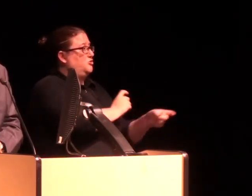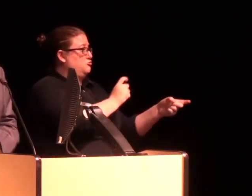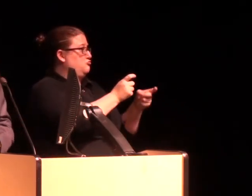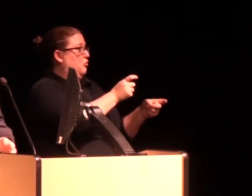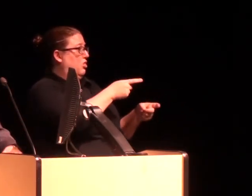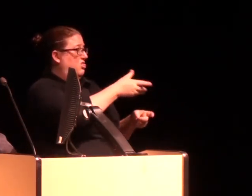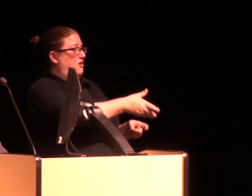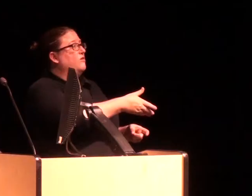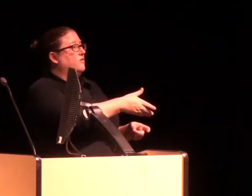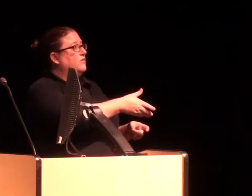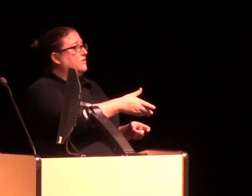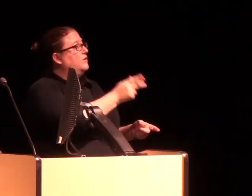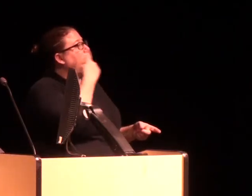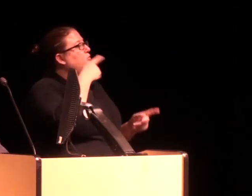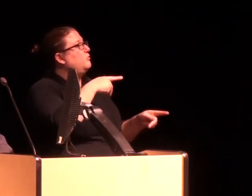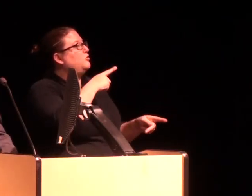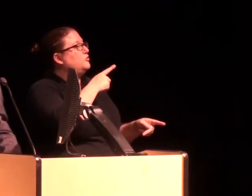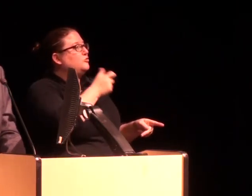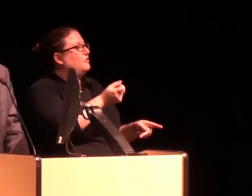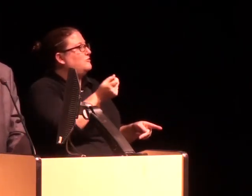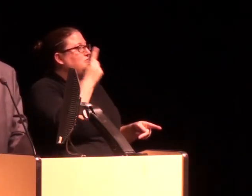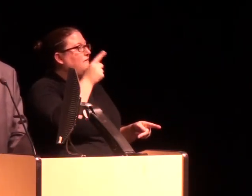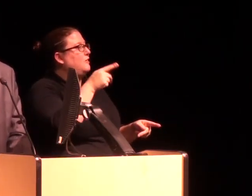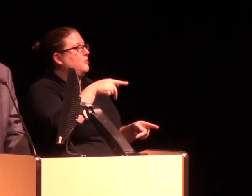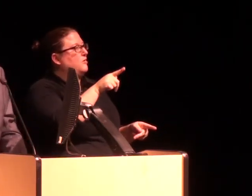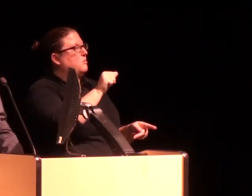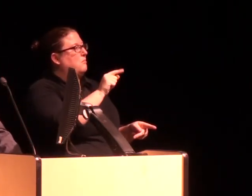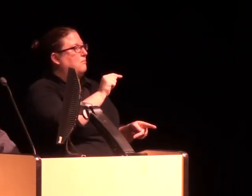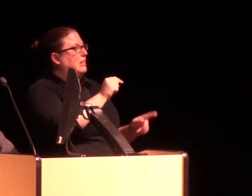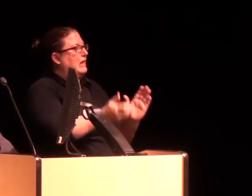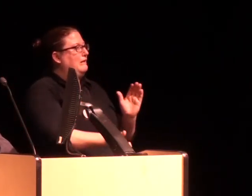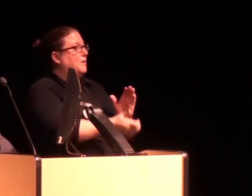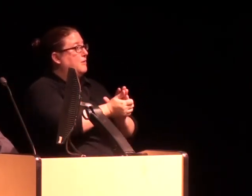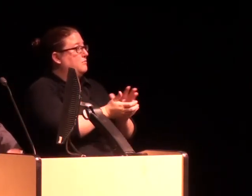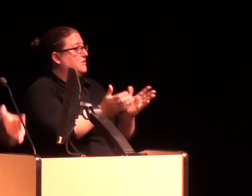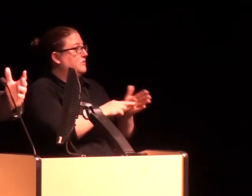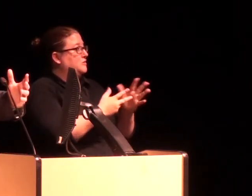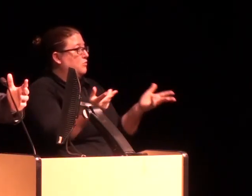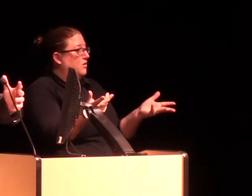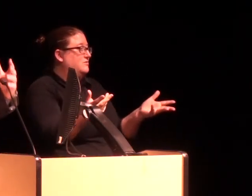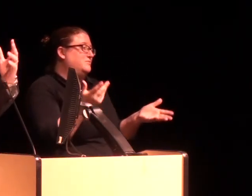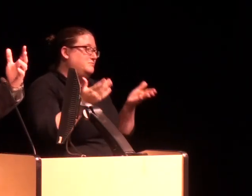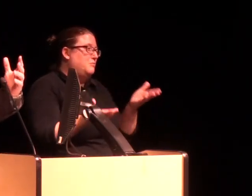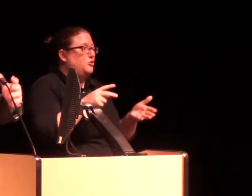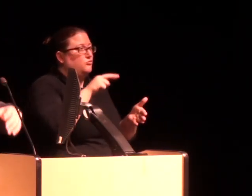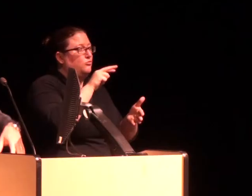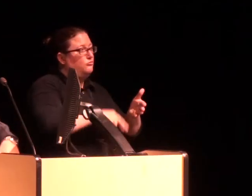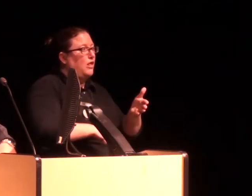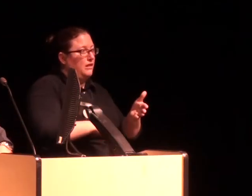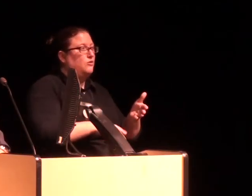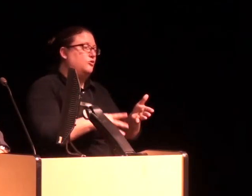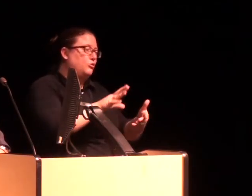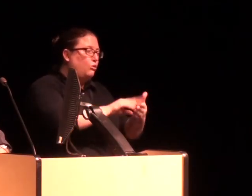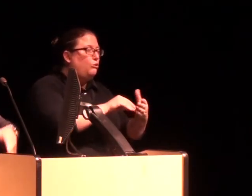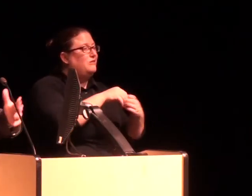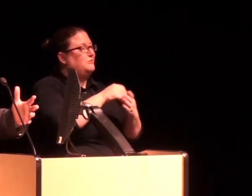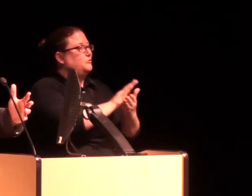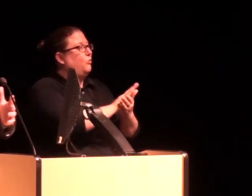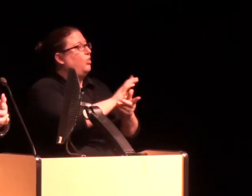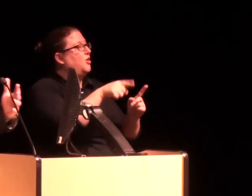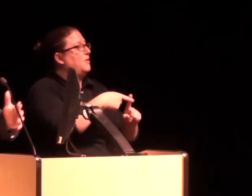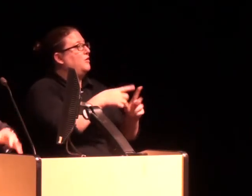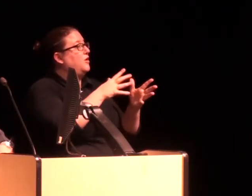base. For those who don't know what the Platt Amendment means, probably you learned in your school about